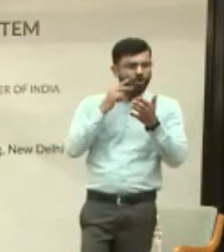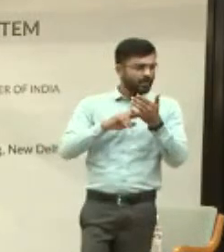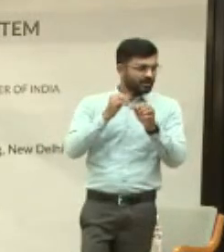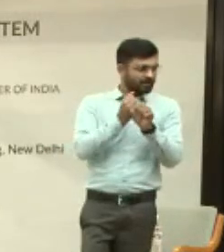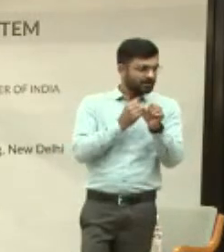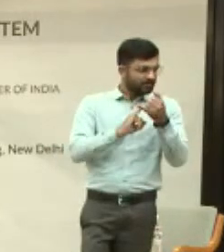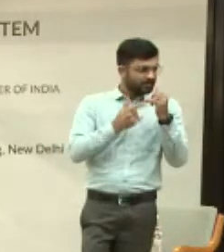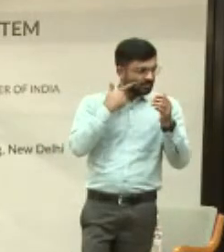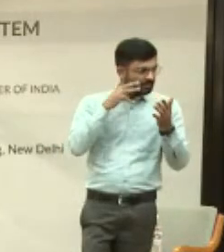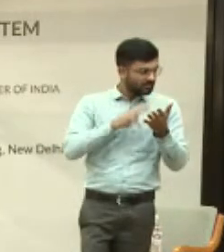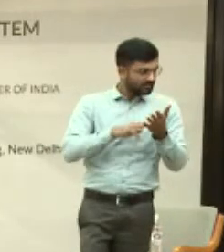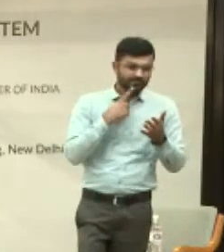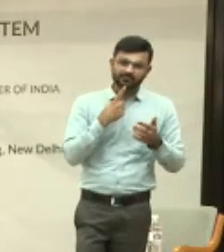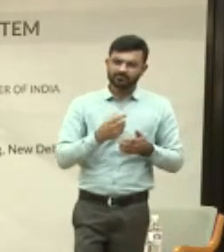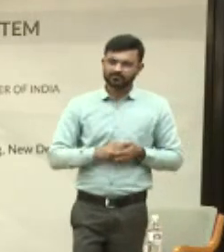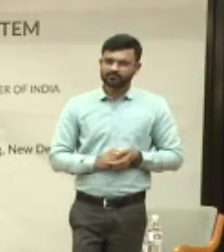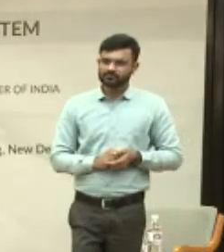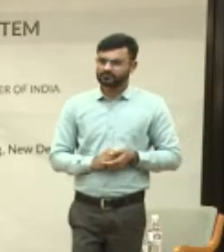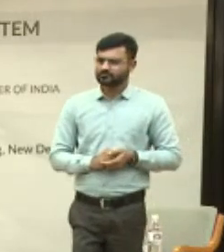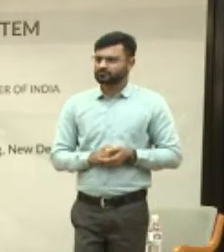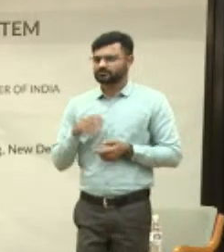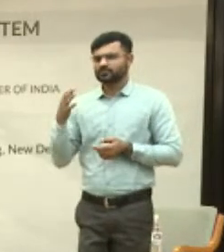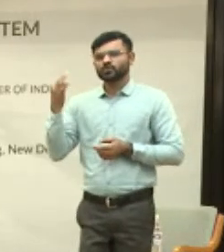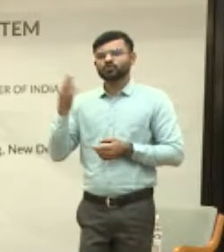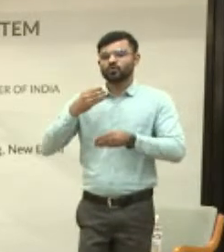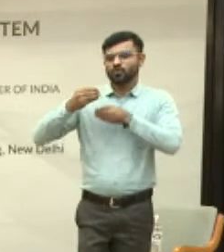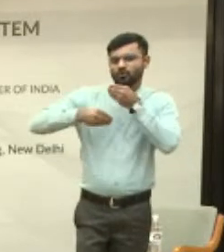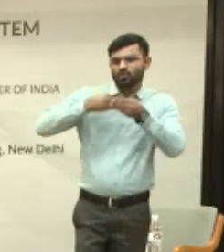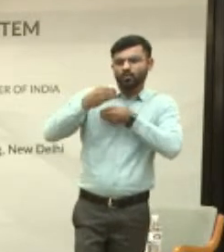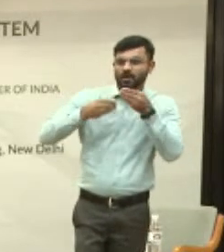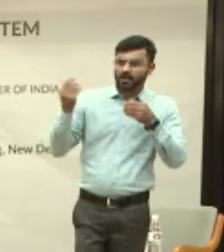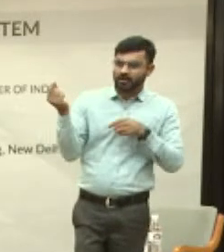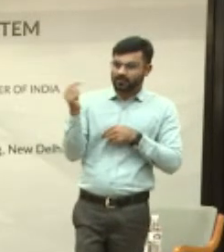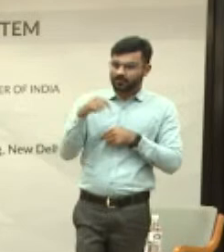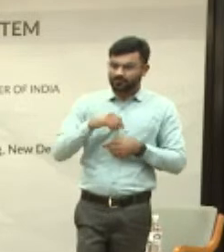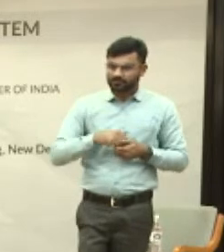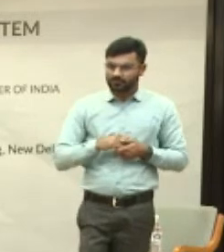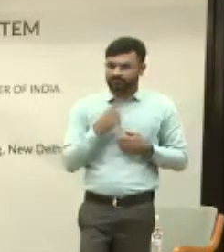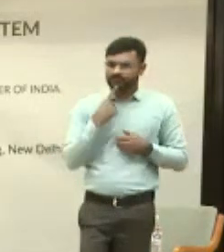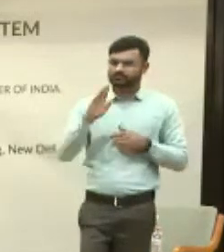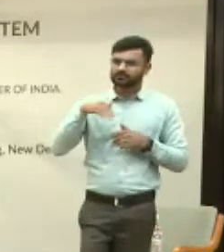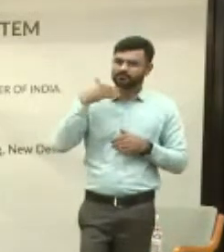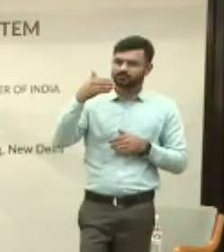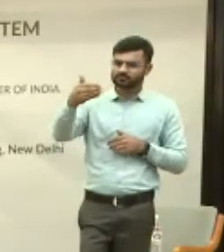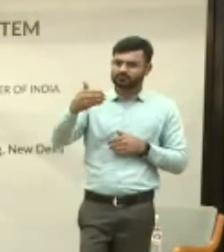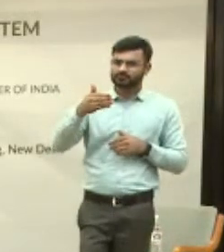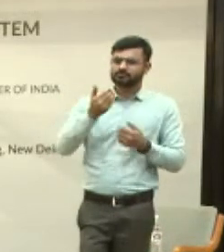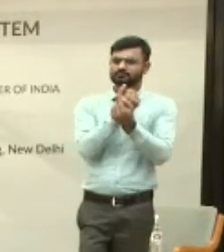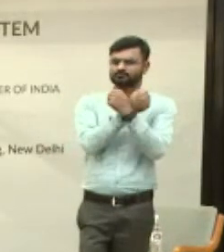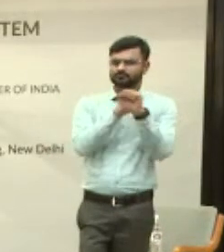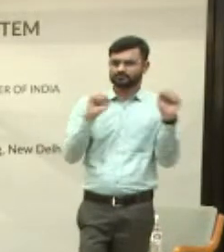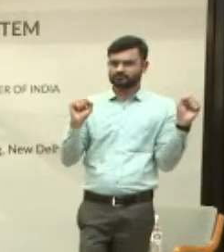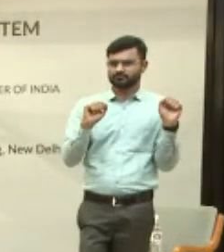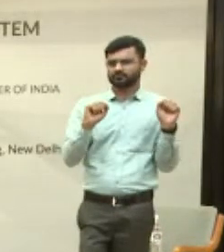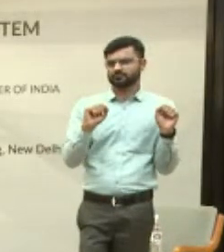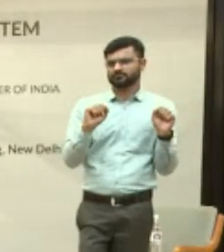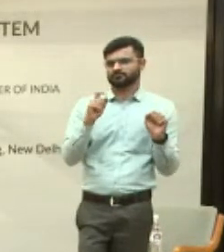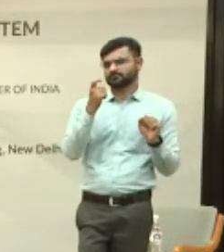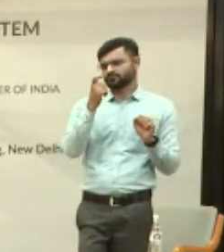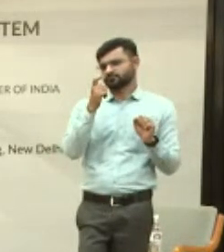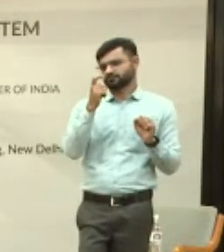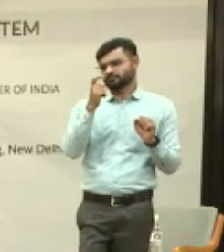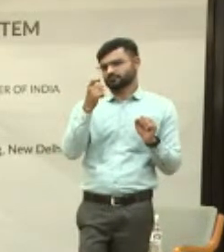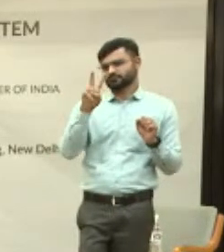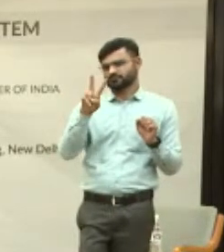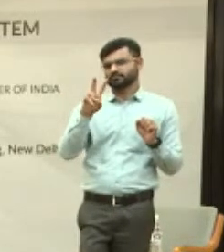part of your lecture, you said just because the new generation is coming after the independence, 92-75 years,